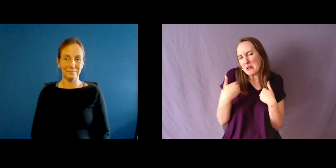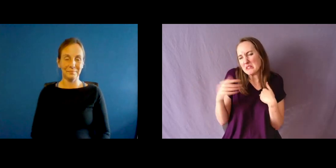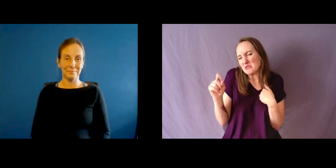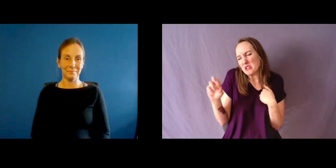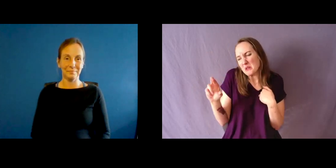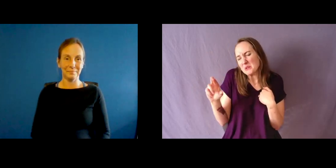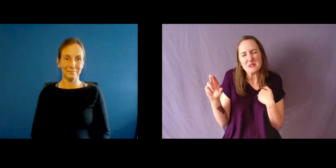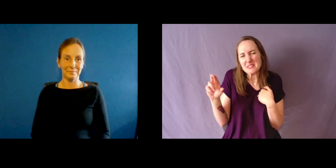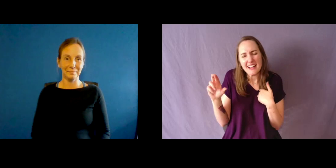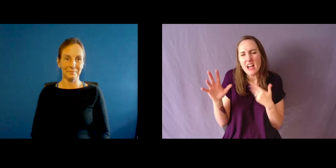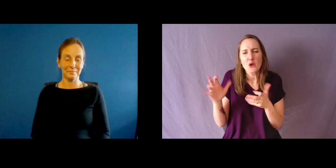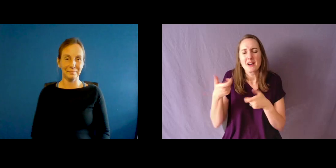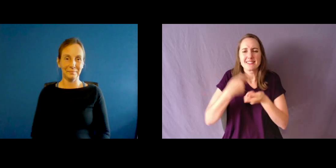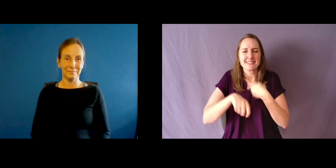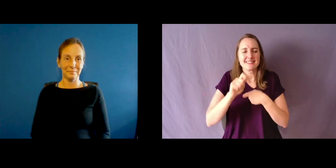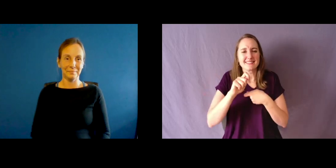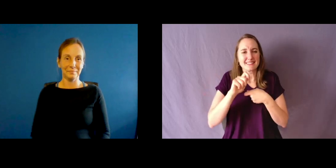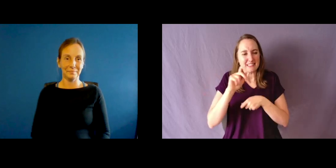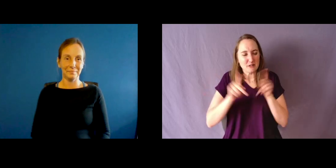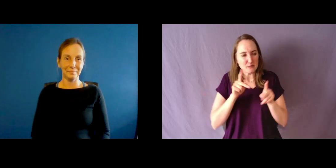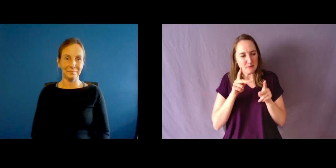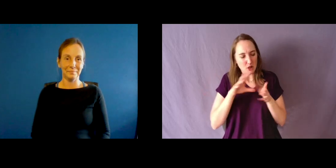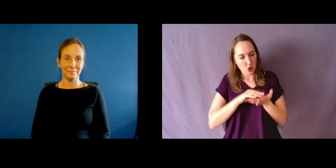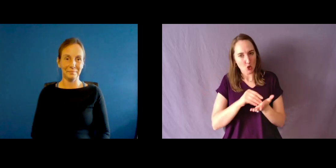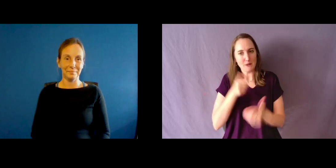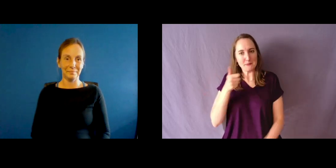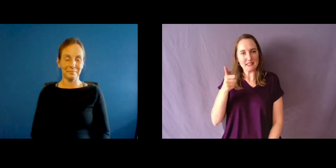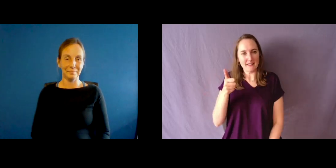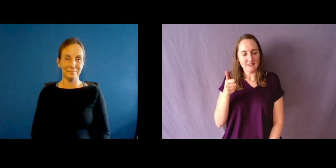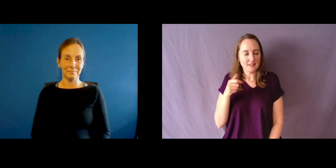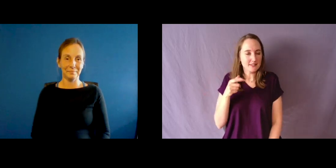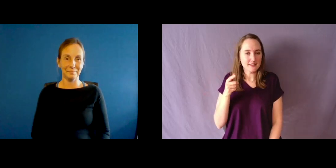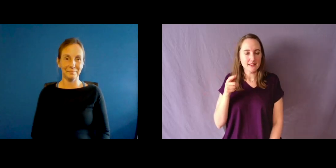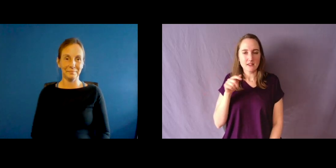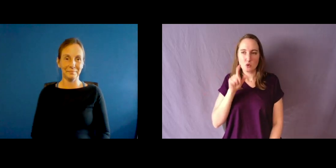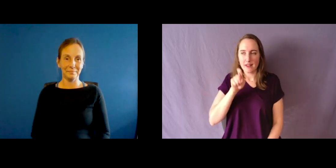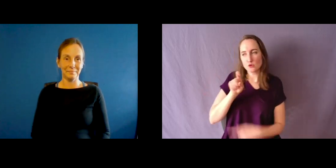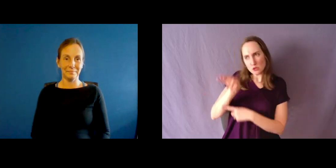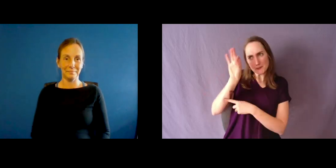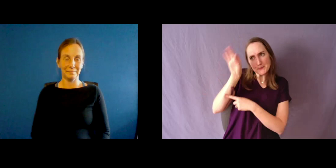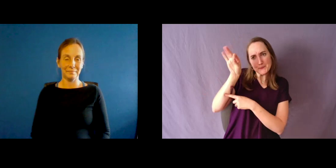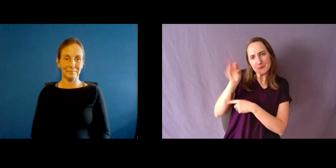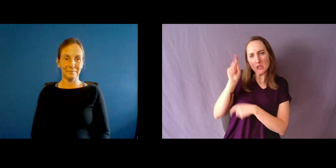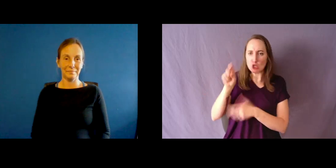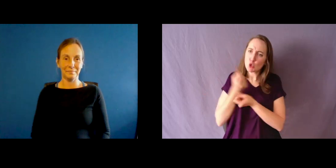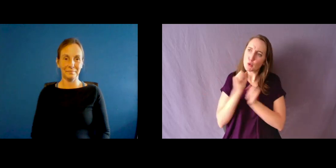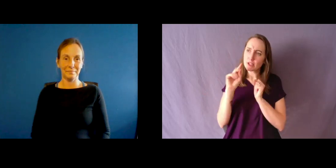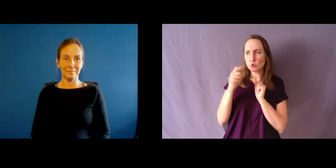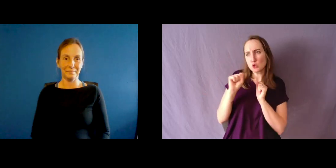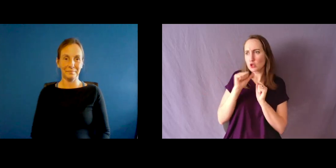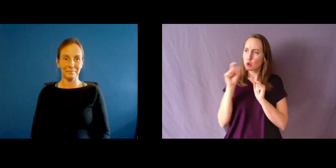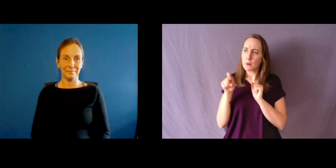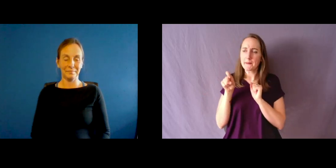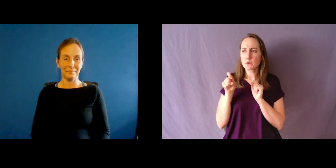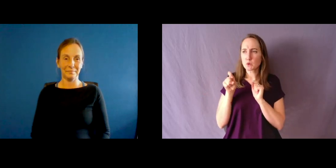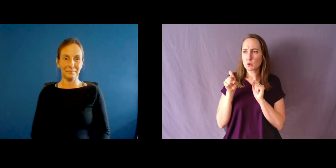And we just want to make it where people can learn on their own. They don't have to be told, that they should rescue. They don't have to